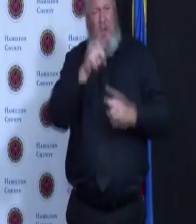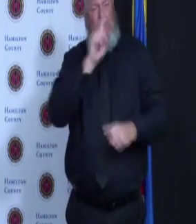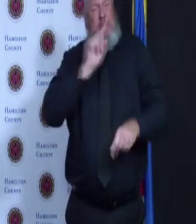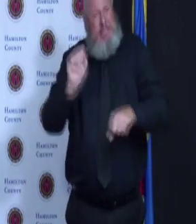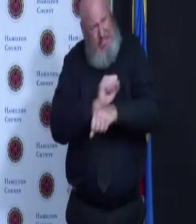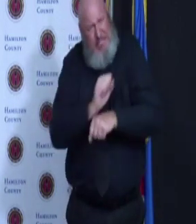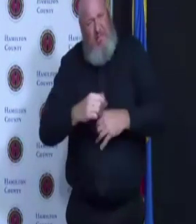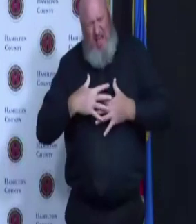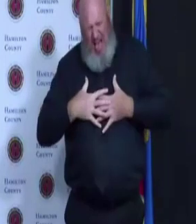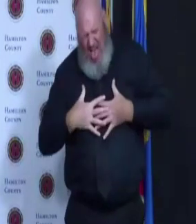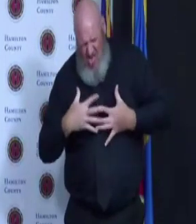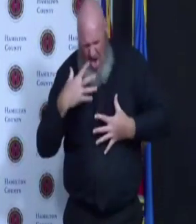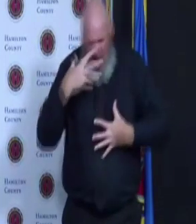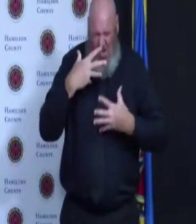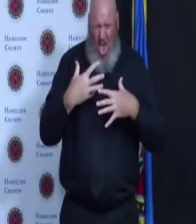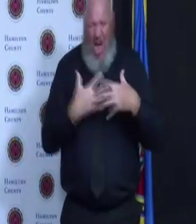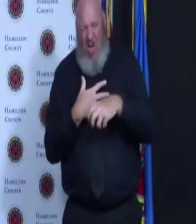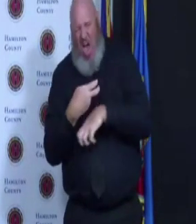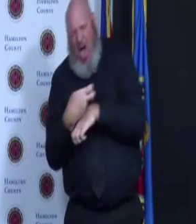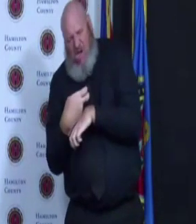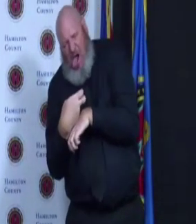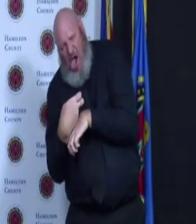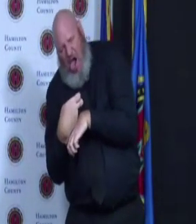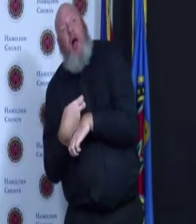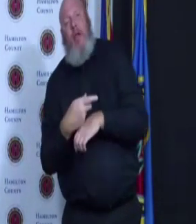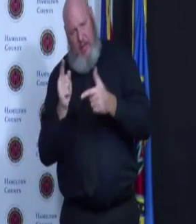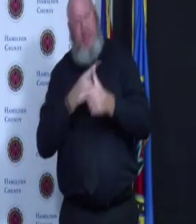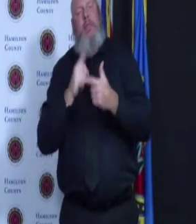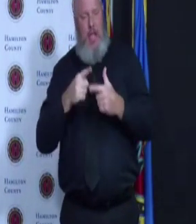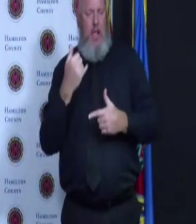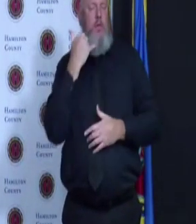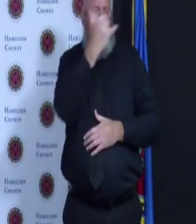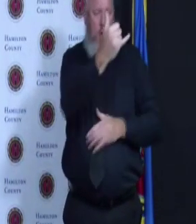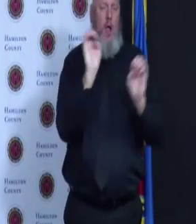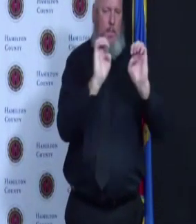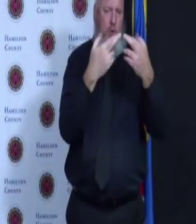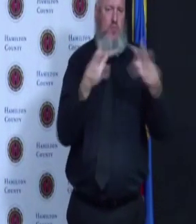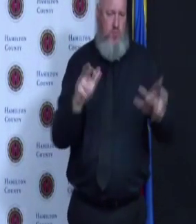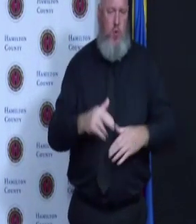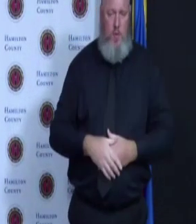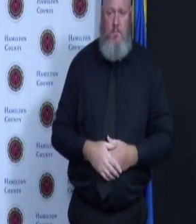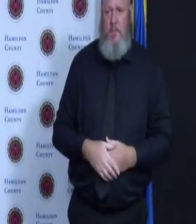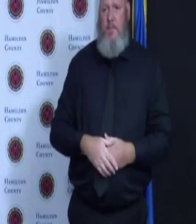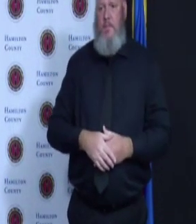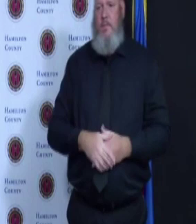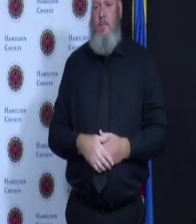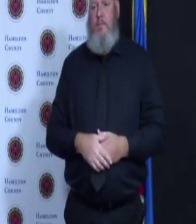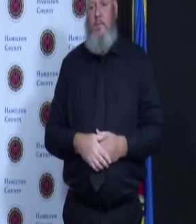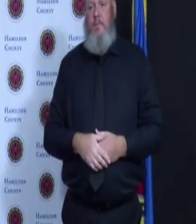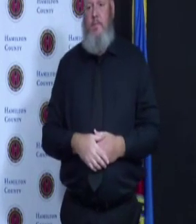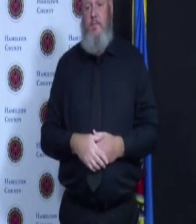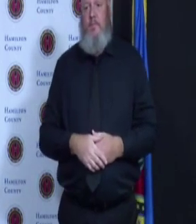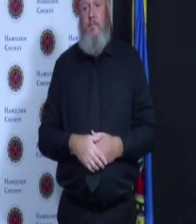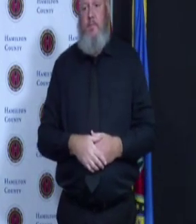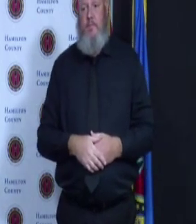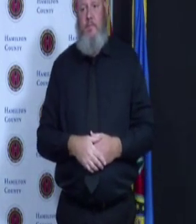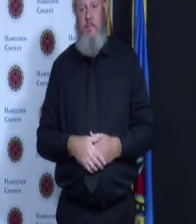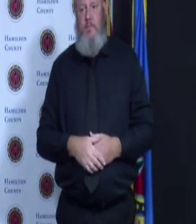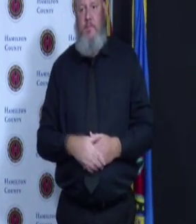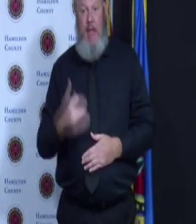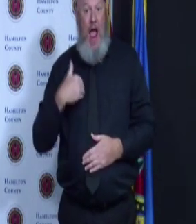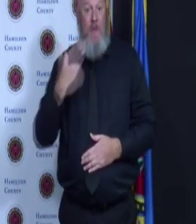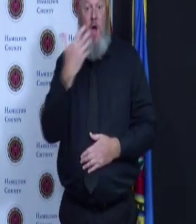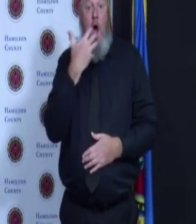Health, the CDC, or the Ohio Department of Health. And the Ohio Department of Health hotline for all questions